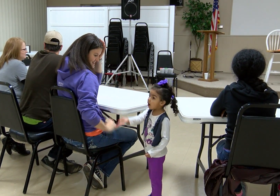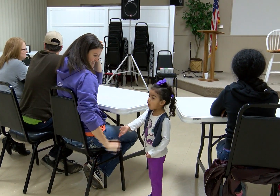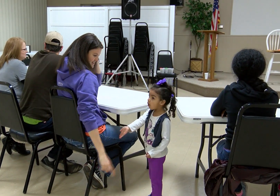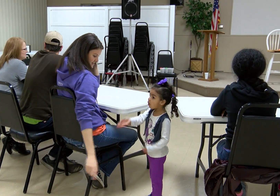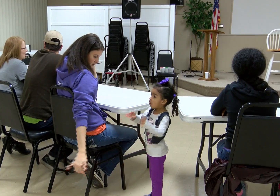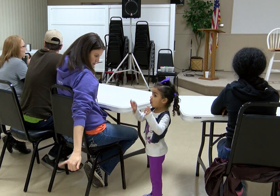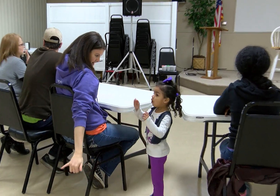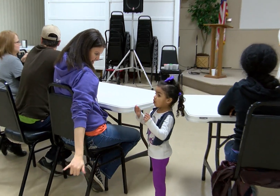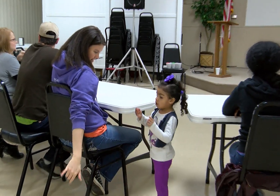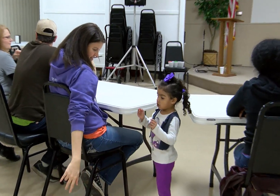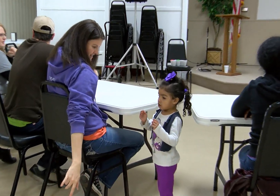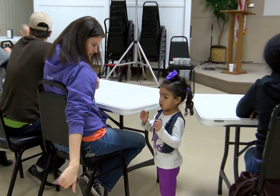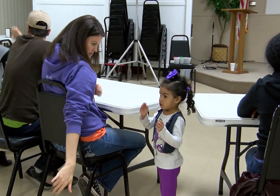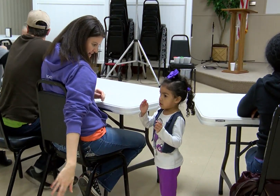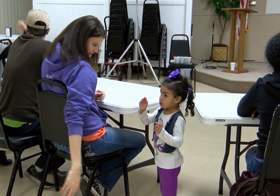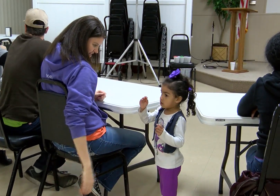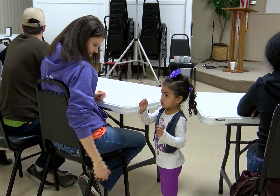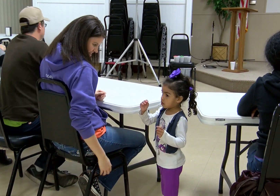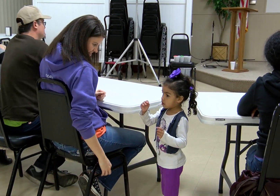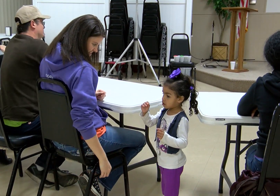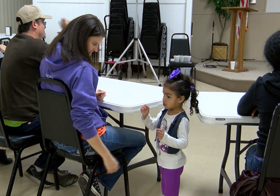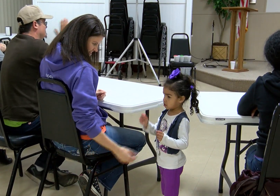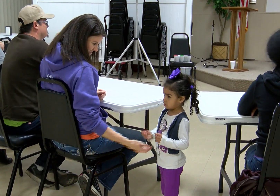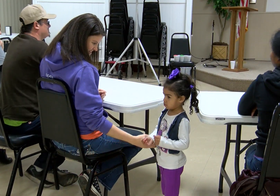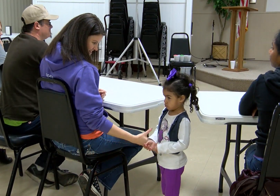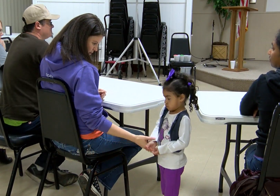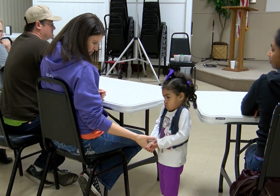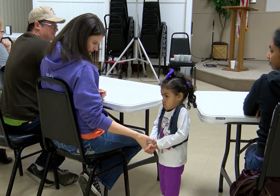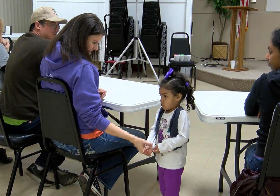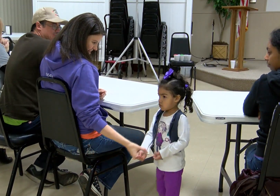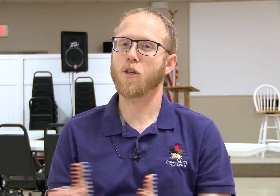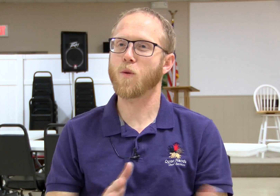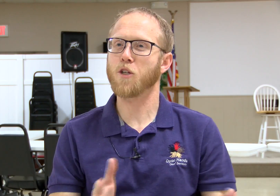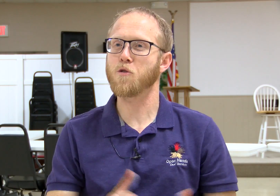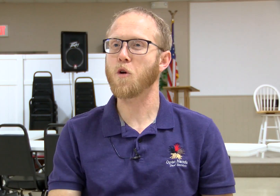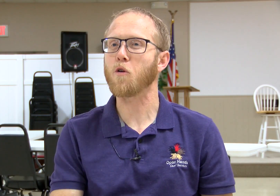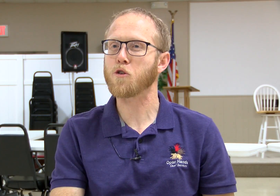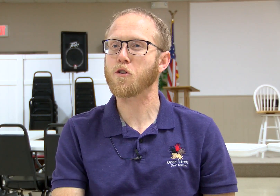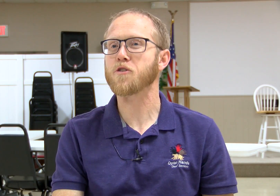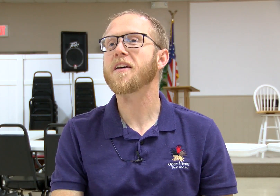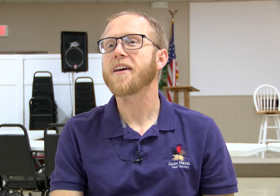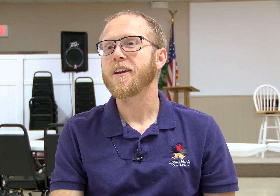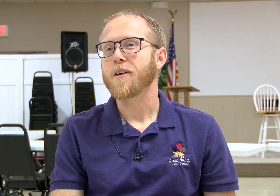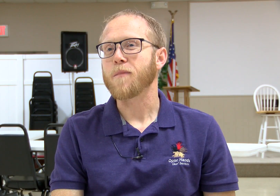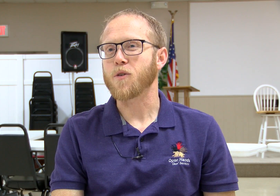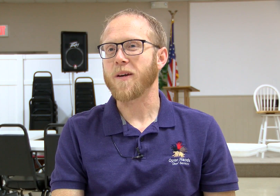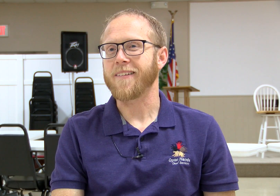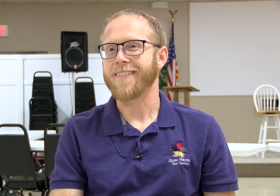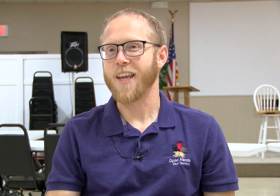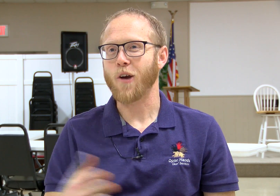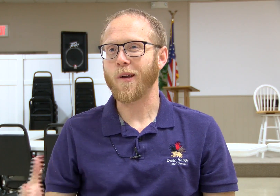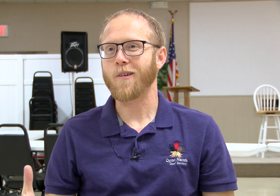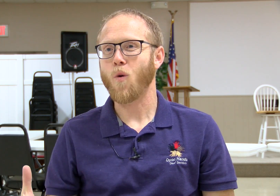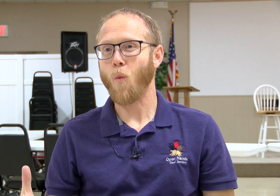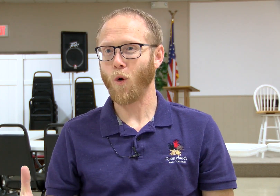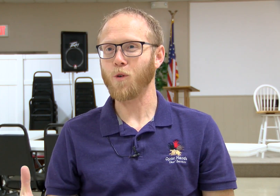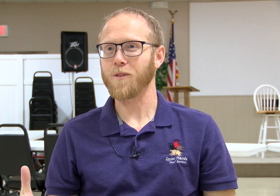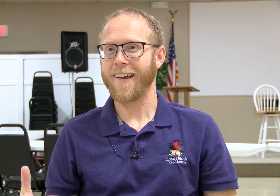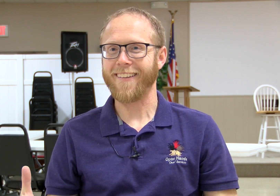can impact their language and social skills at school. Yeah, they're kind of caught between two cultures between the hearing world and